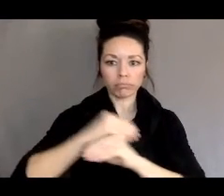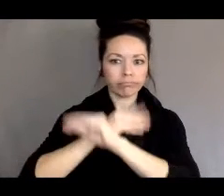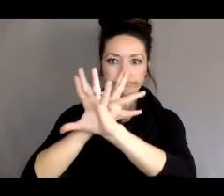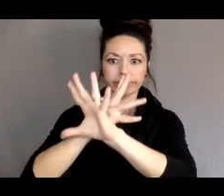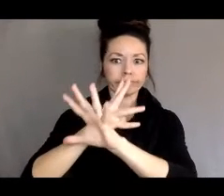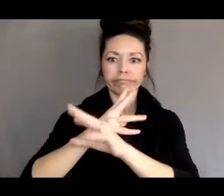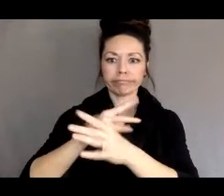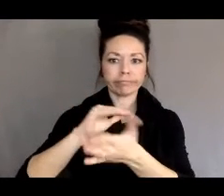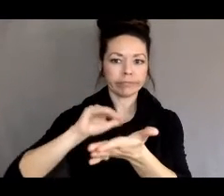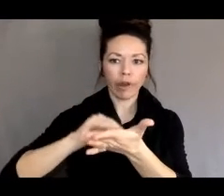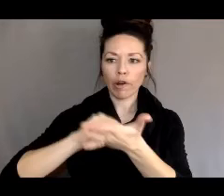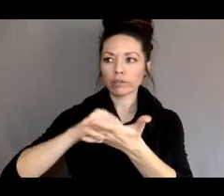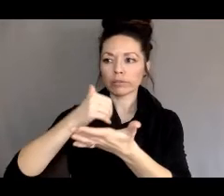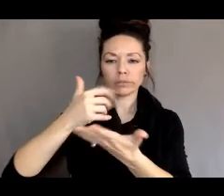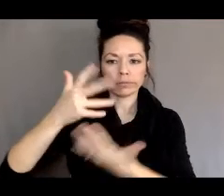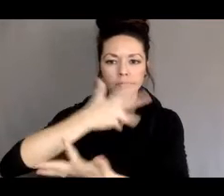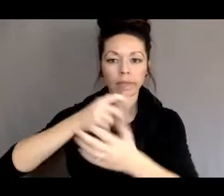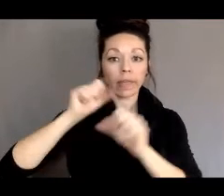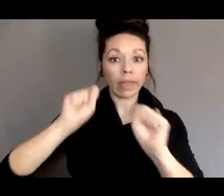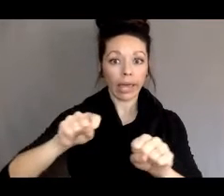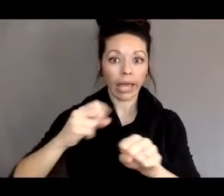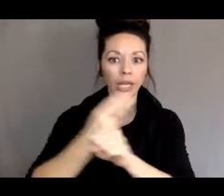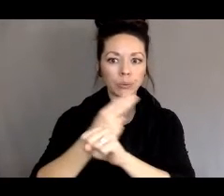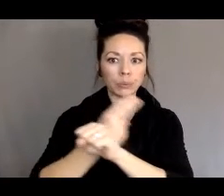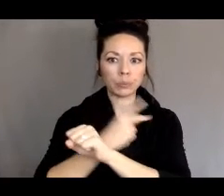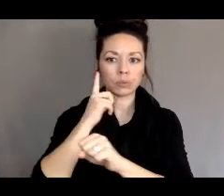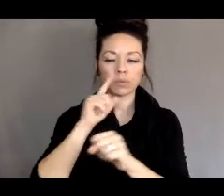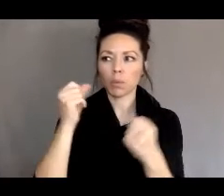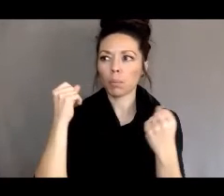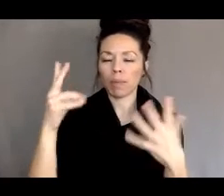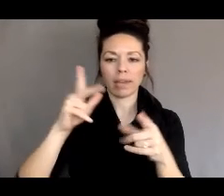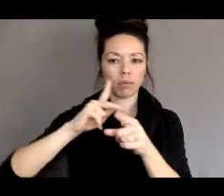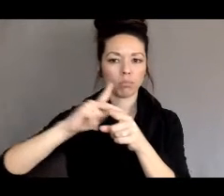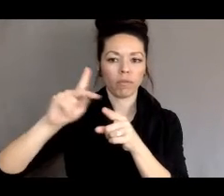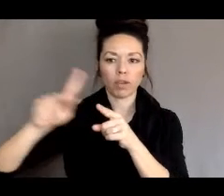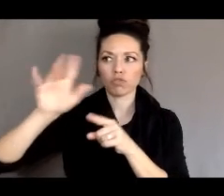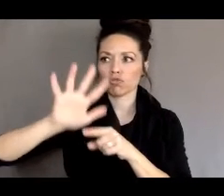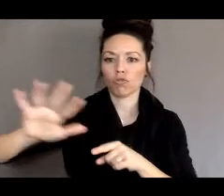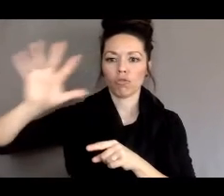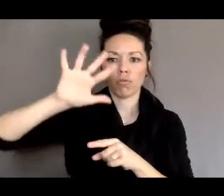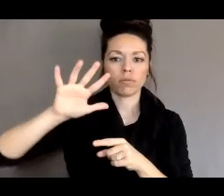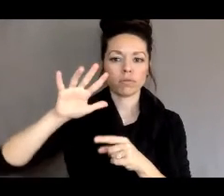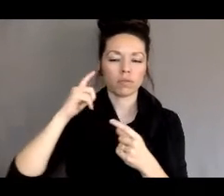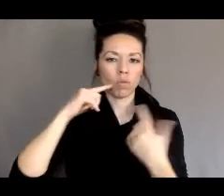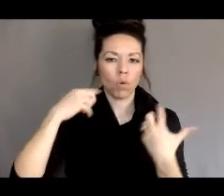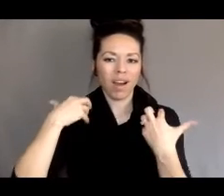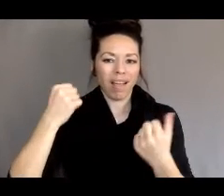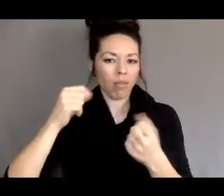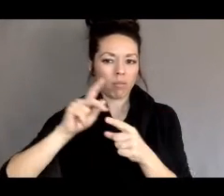occur amongst many healthcare professionals in the state.